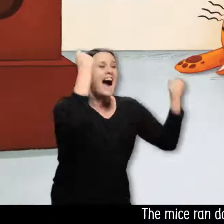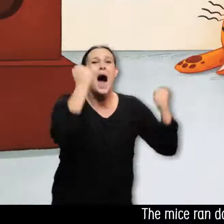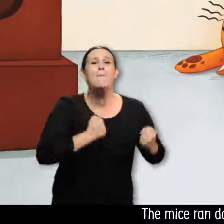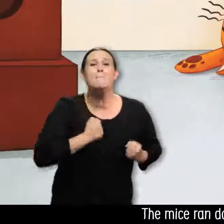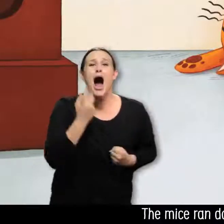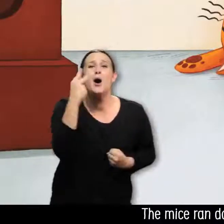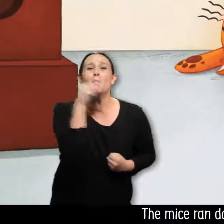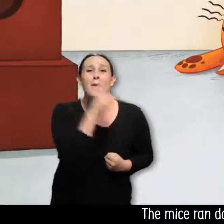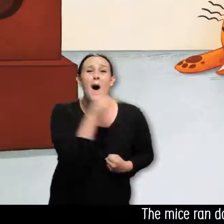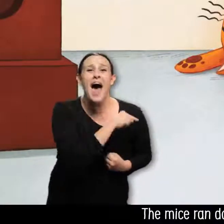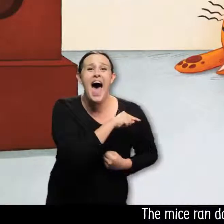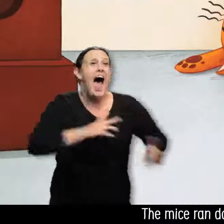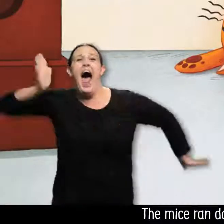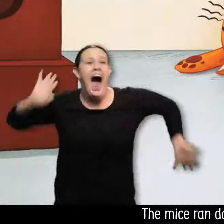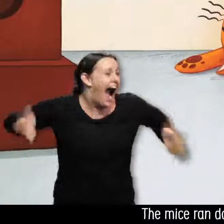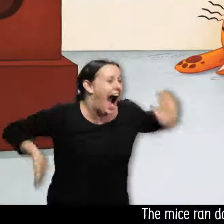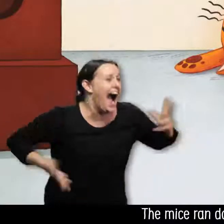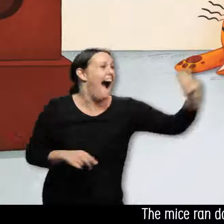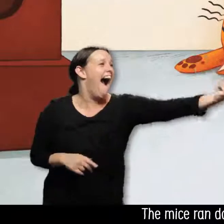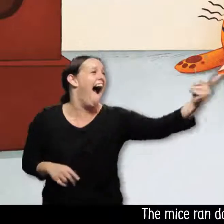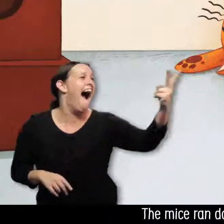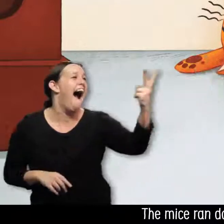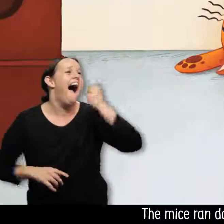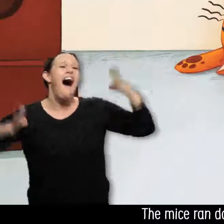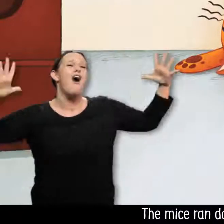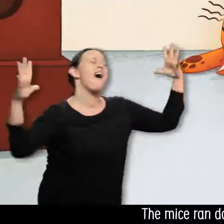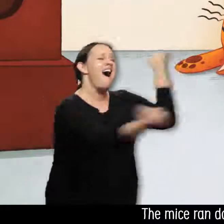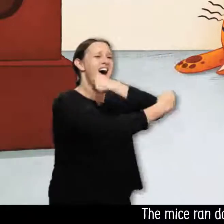The mice ran down.